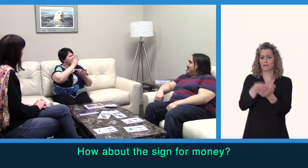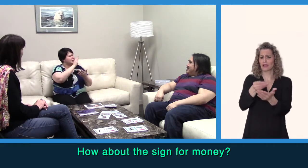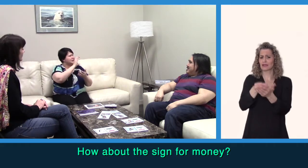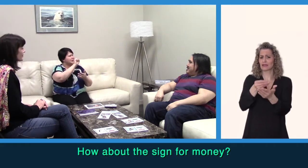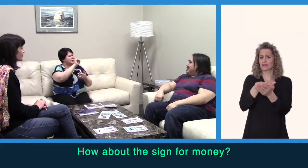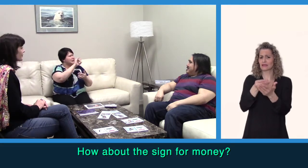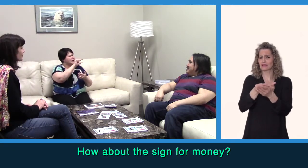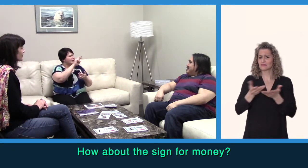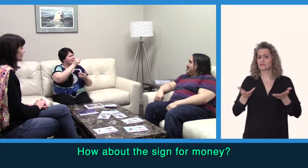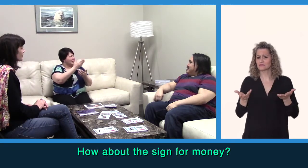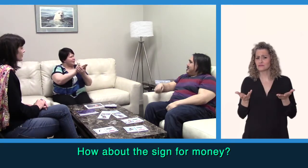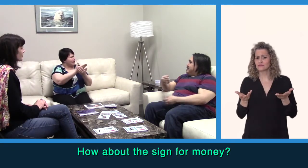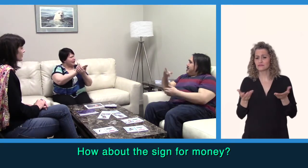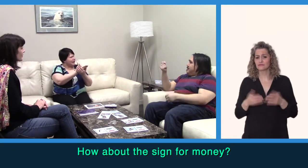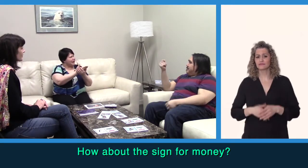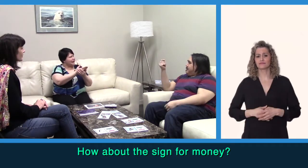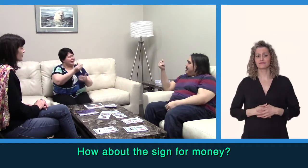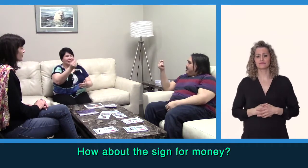money.